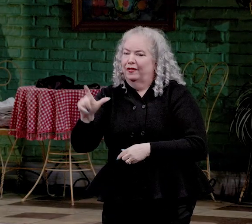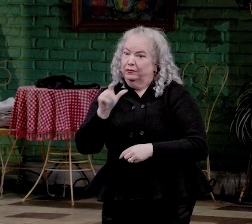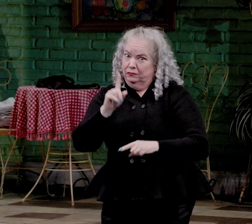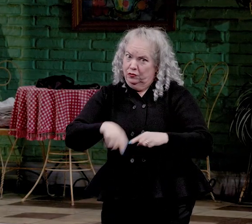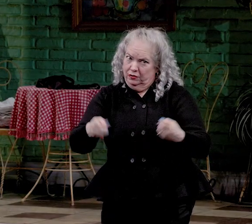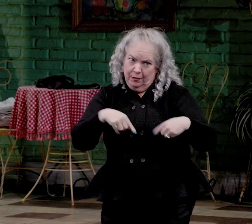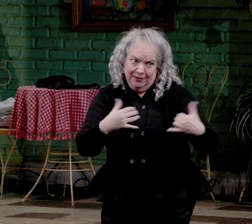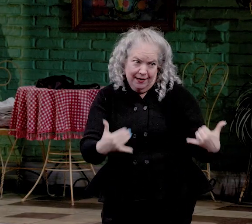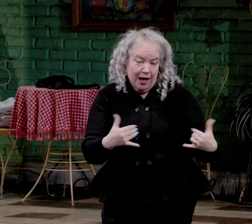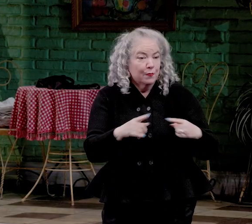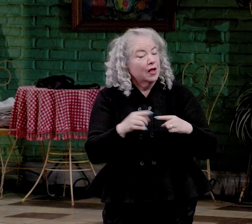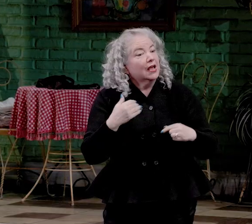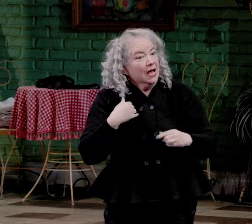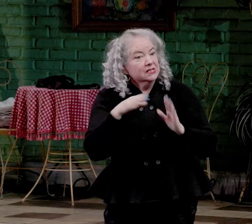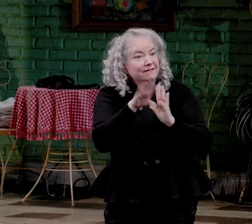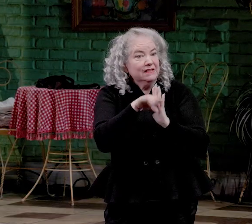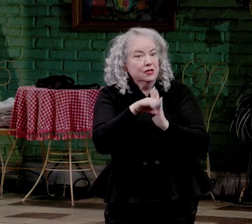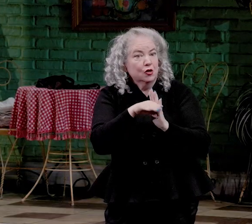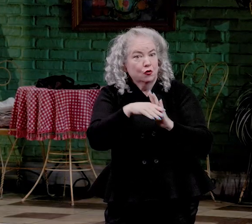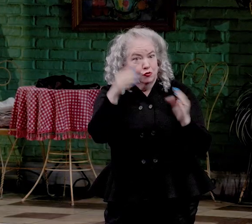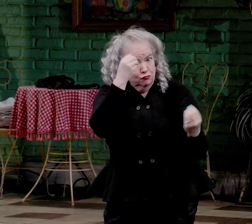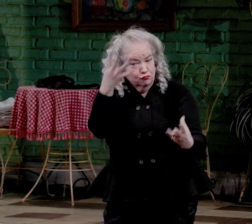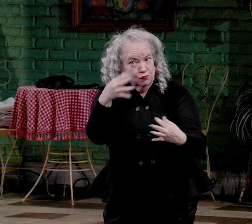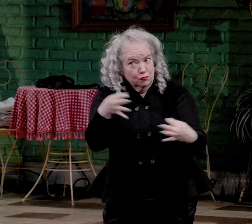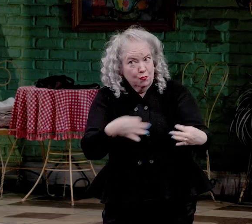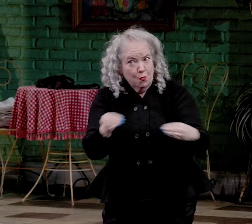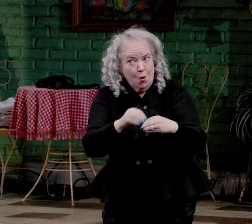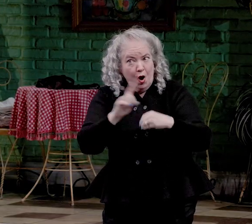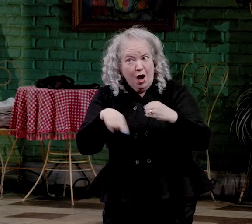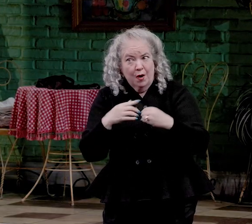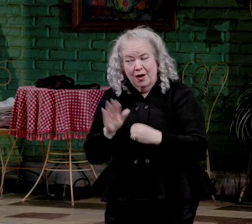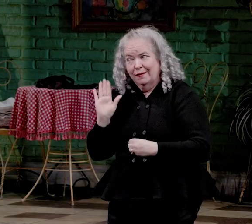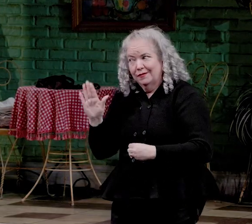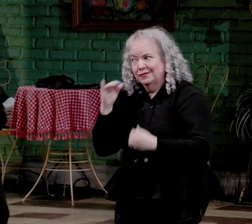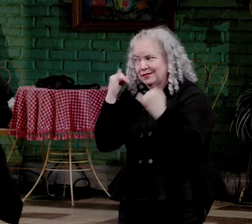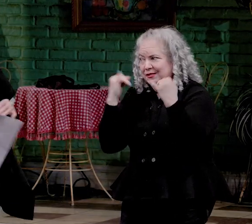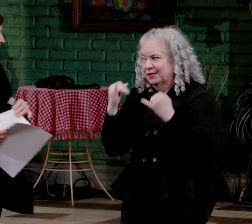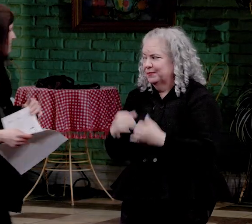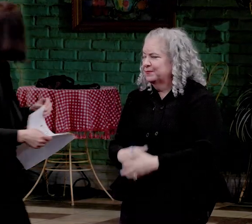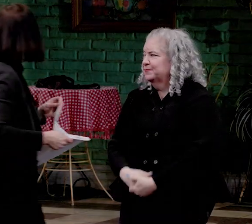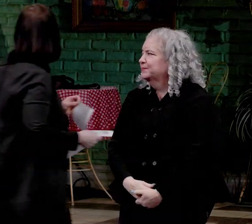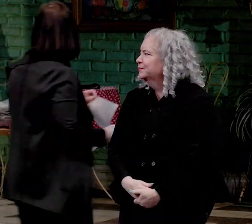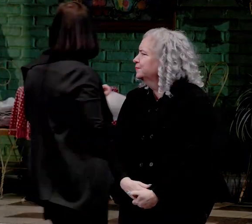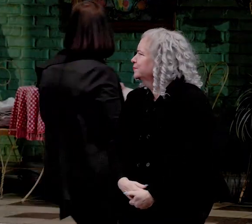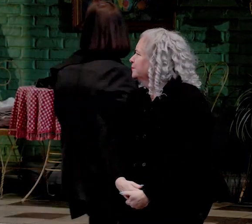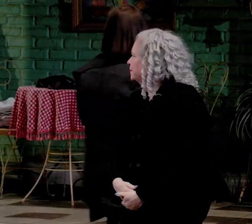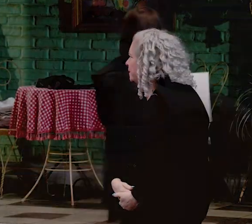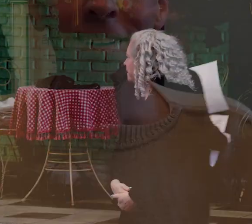today, but he has shared a video to tell you more about what he has in store.